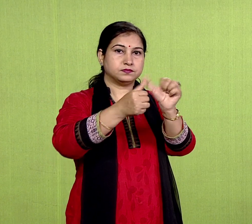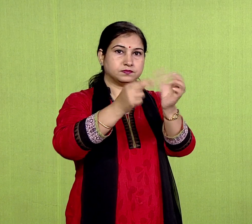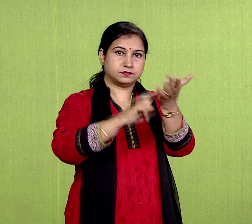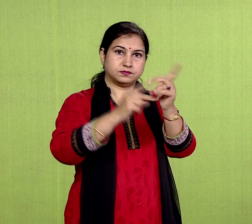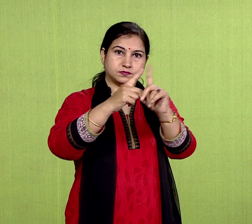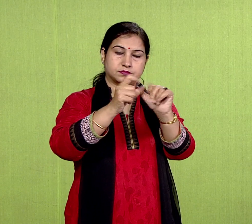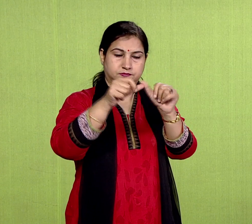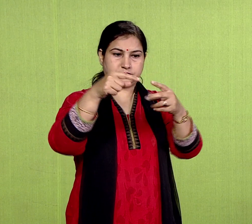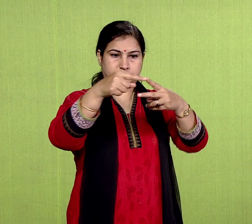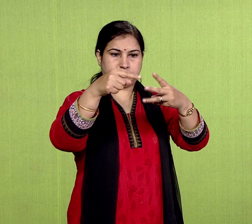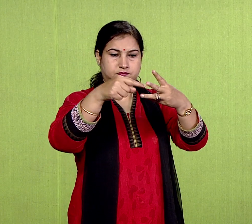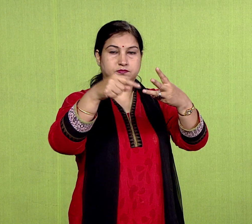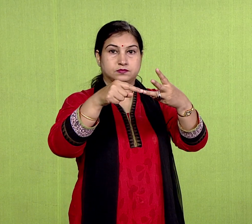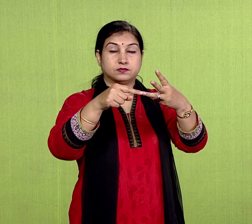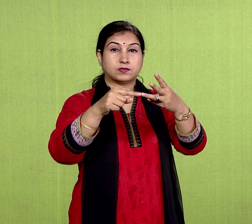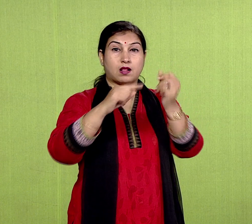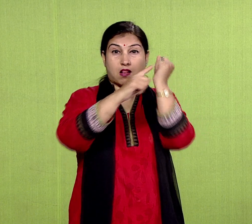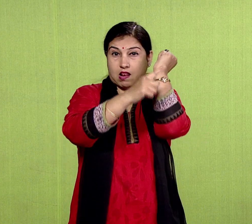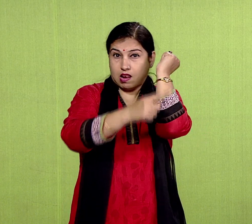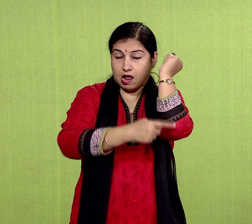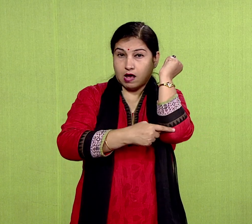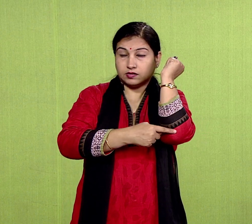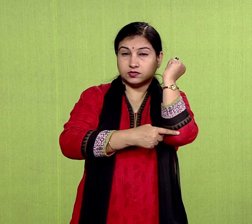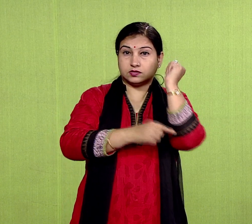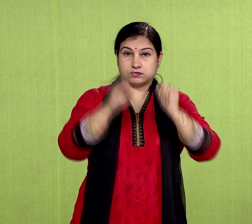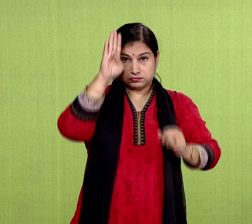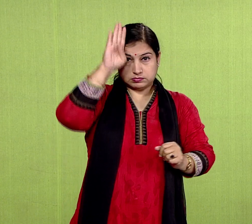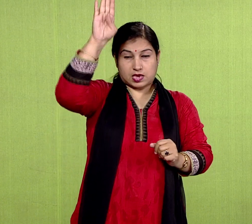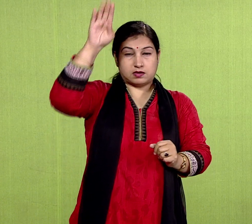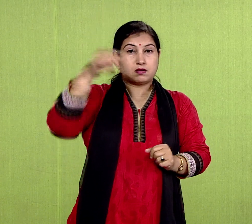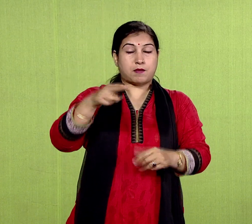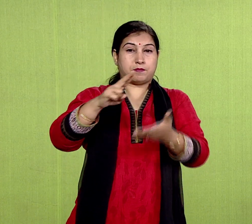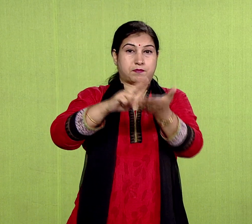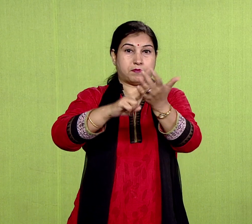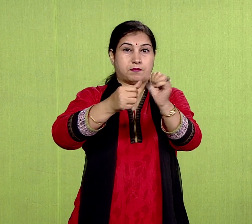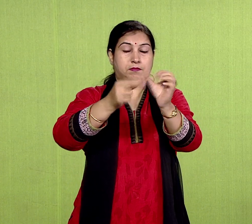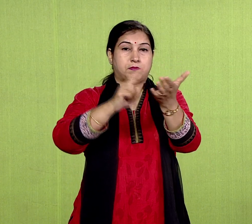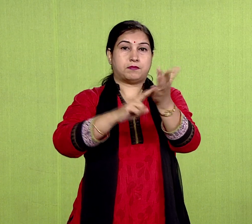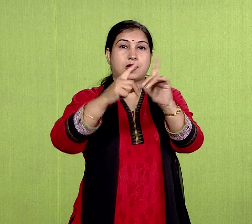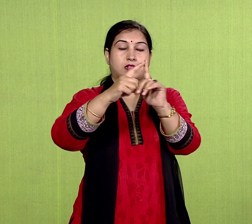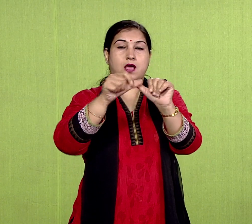The last Nanda king was defeated by Chandragupta Maurya